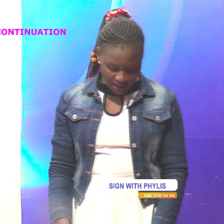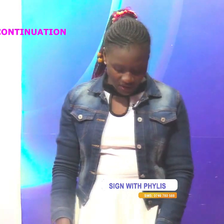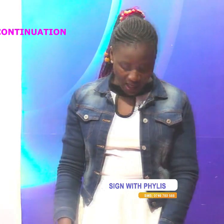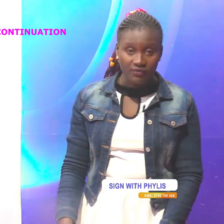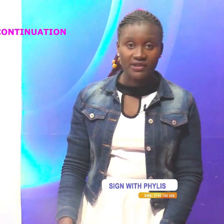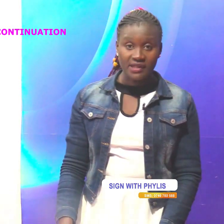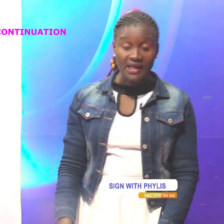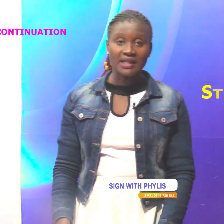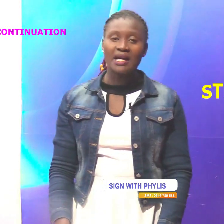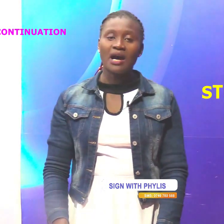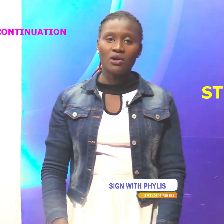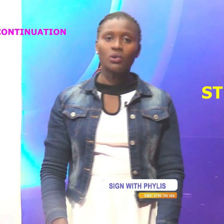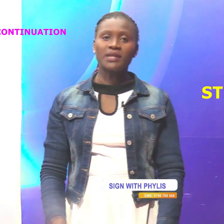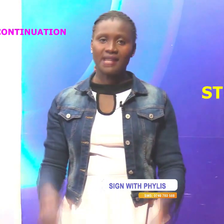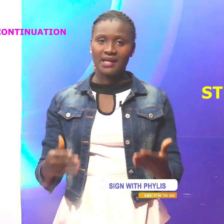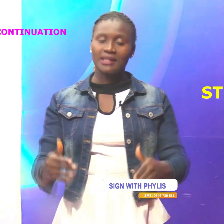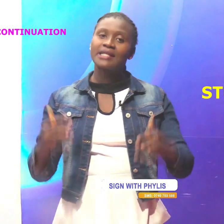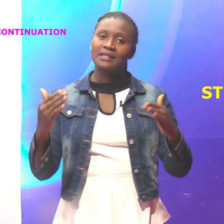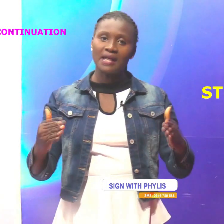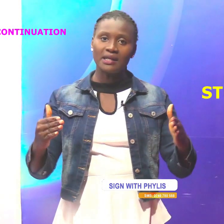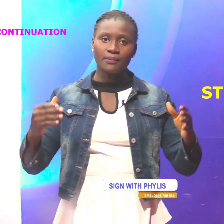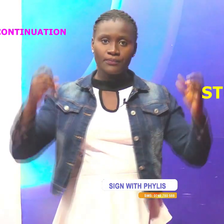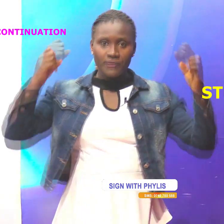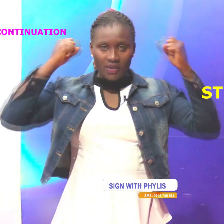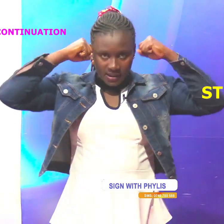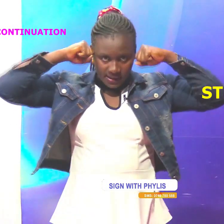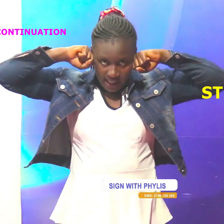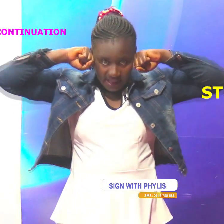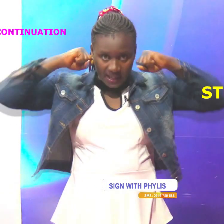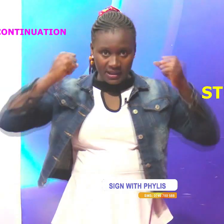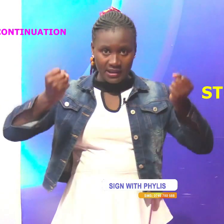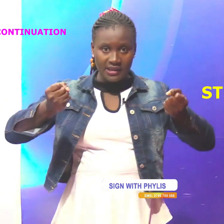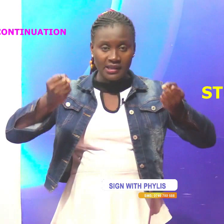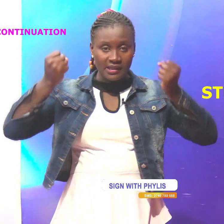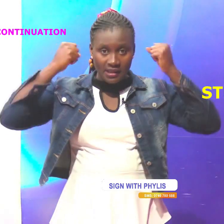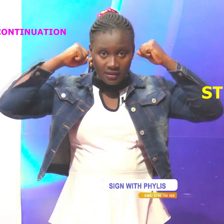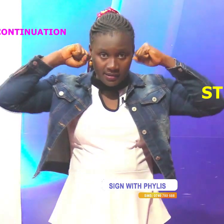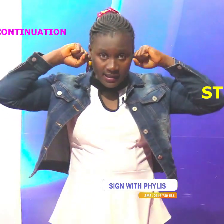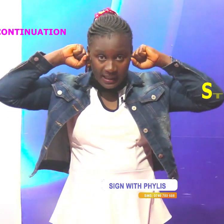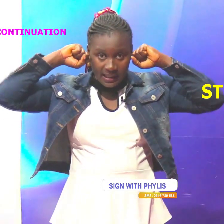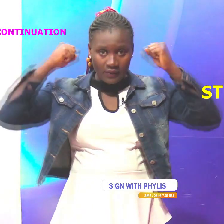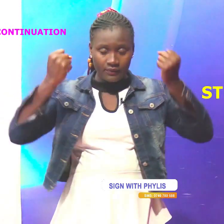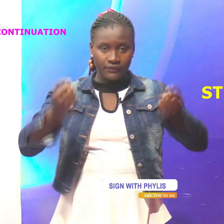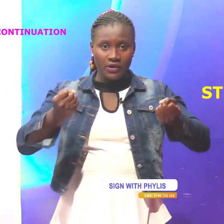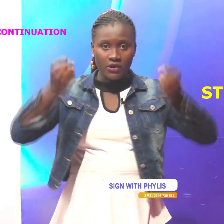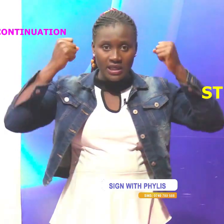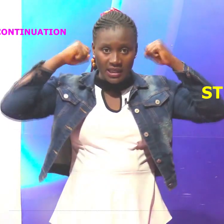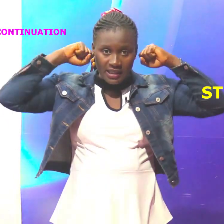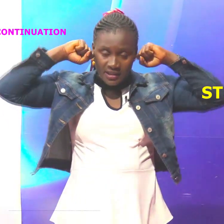have study. How do we sign it? Study. Study. This is study. Okay.